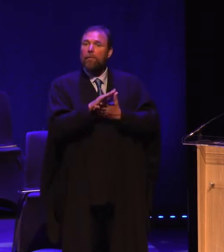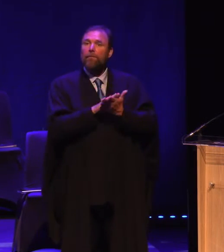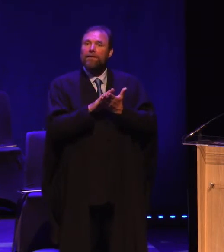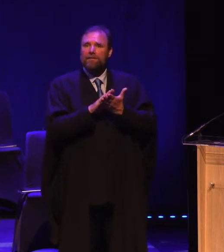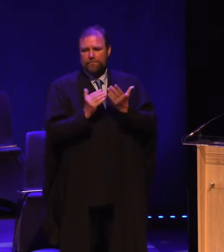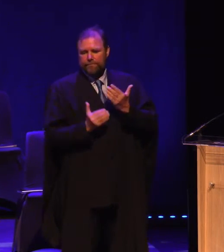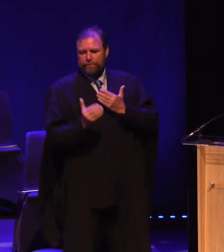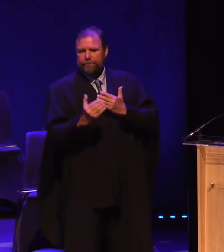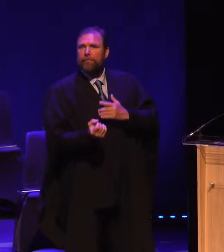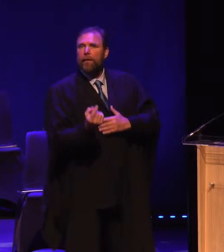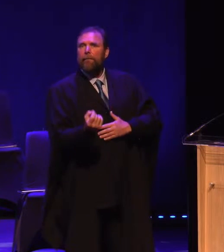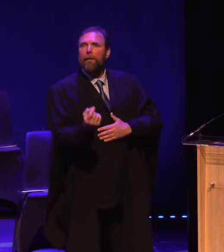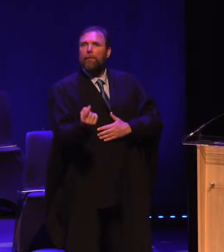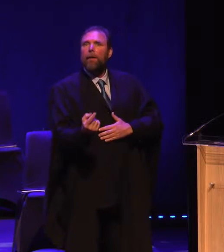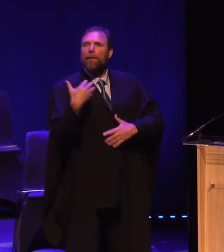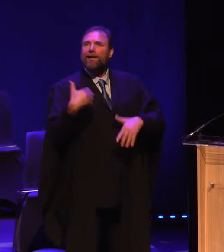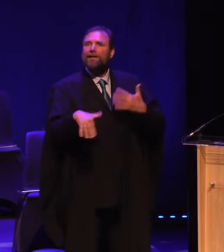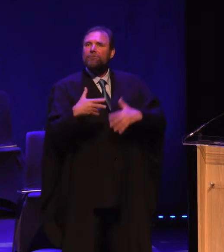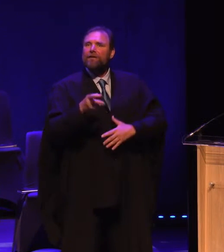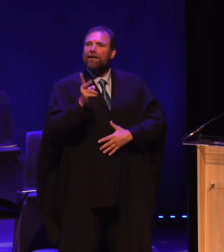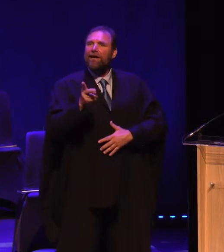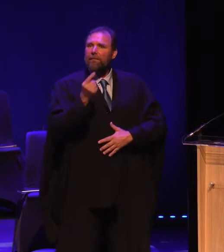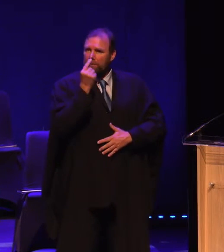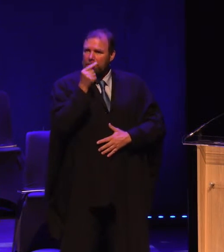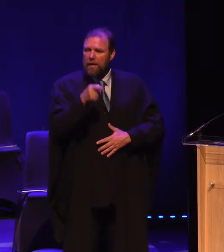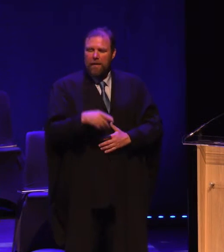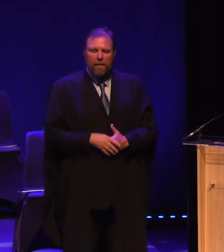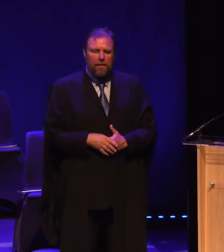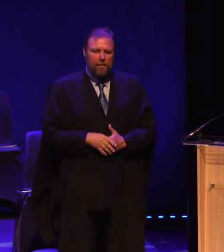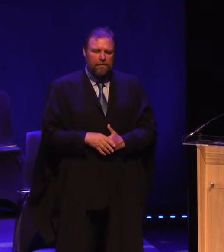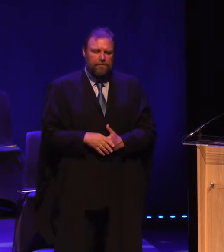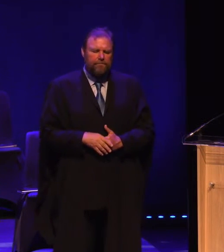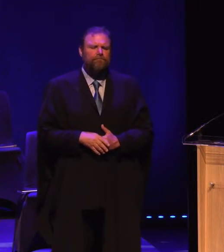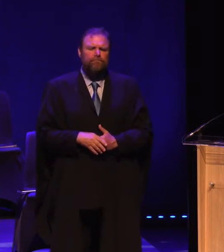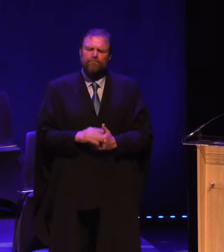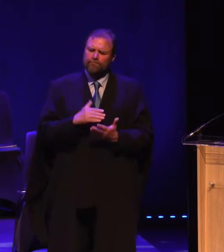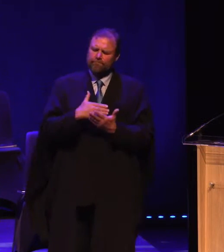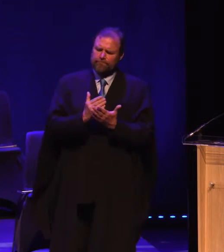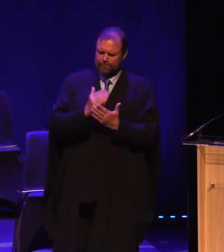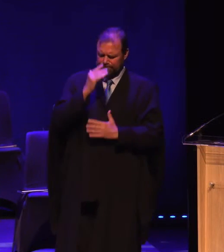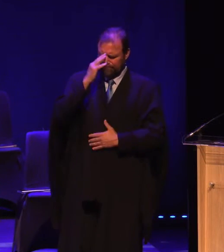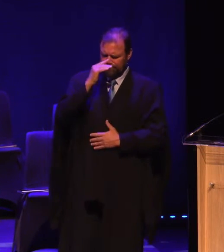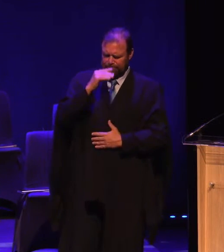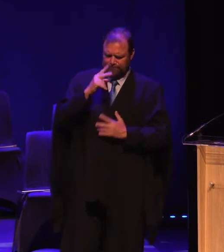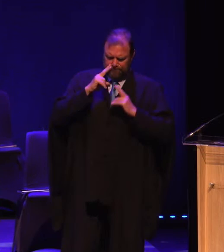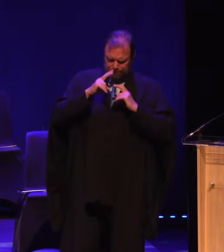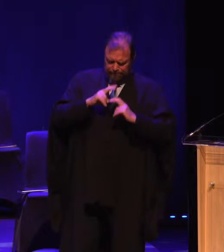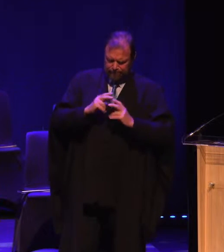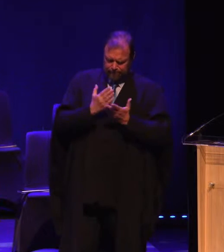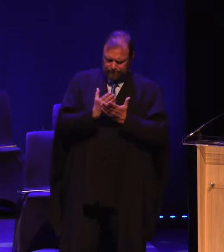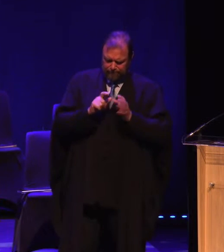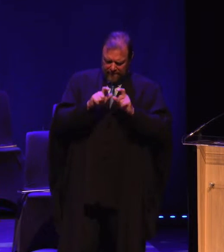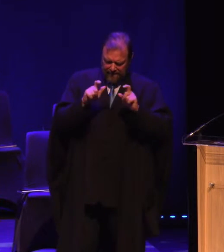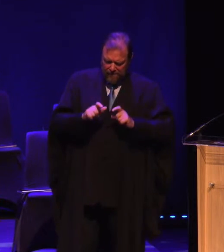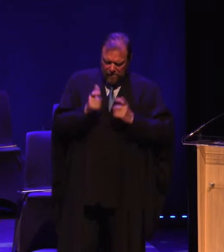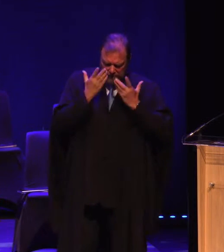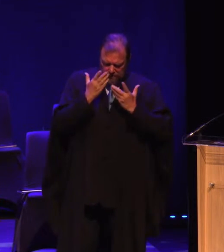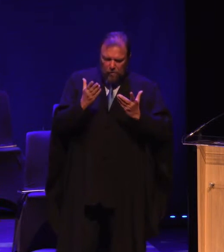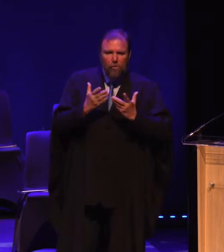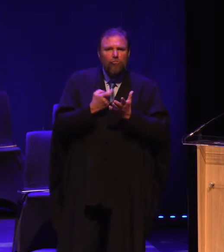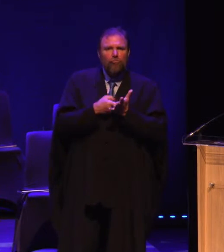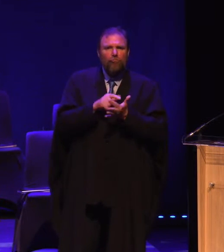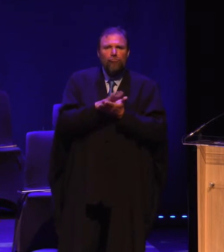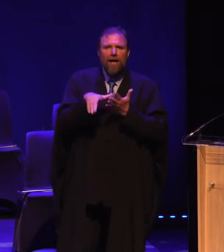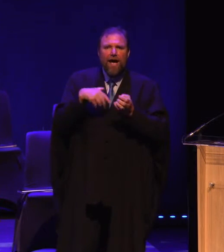of further injury on returning to the sport. As part of a thesis, Molly developed a framework to describe the rehabilitation of lower limb